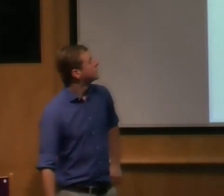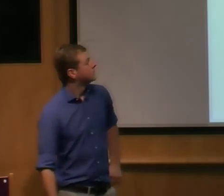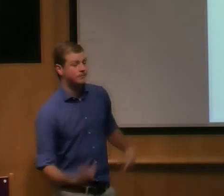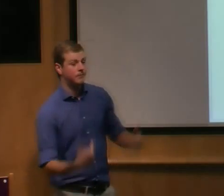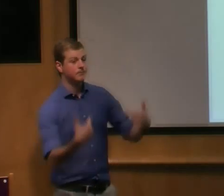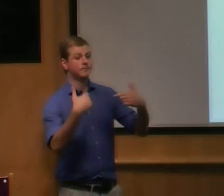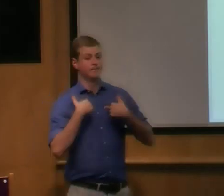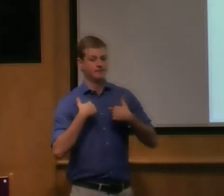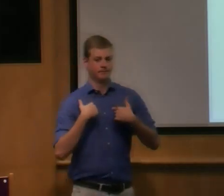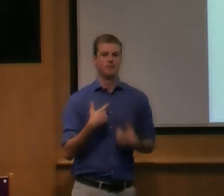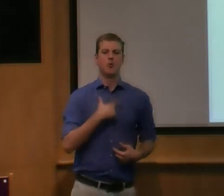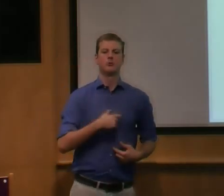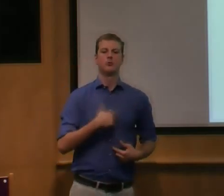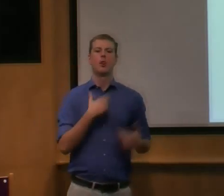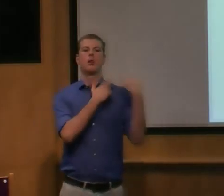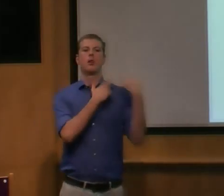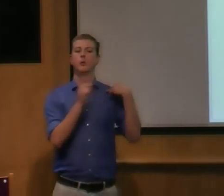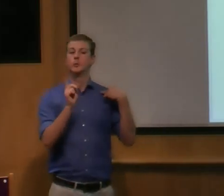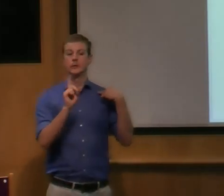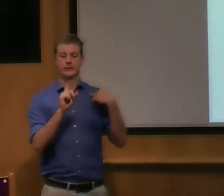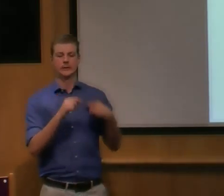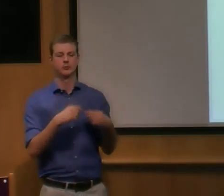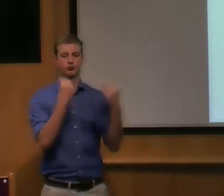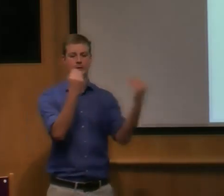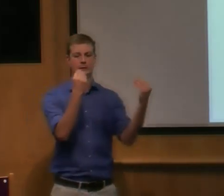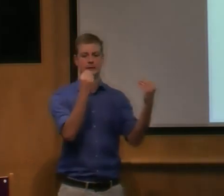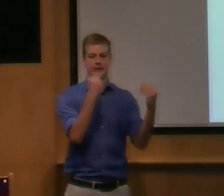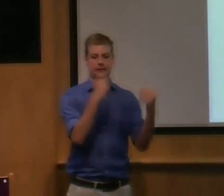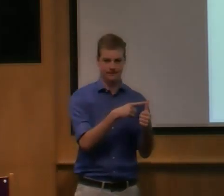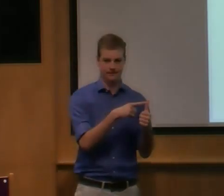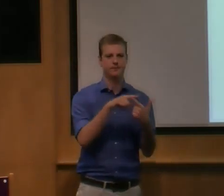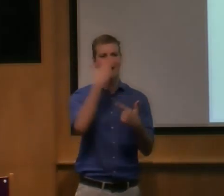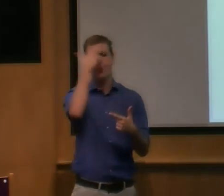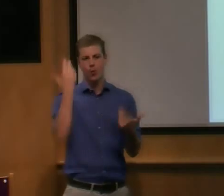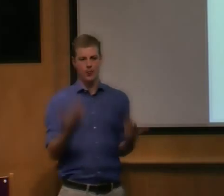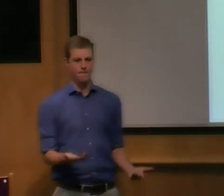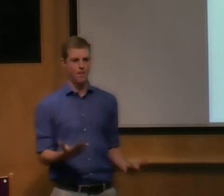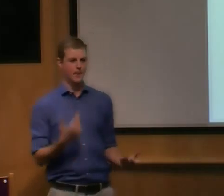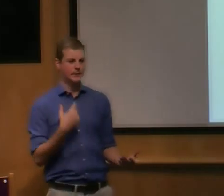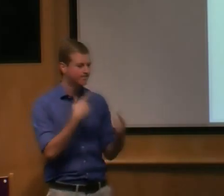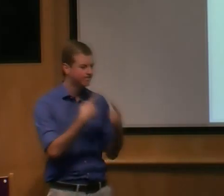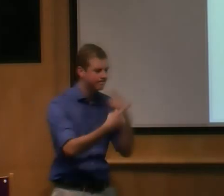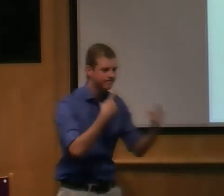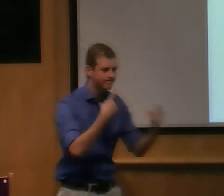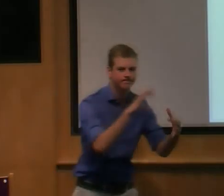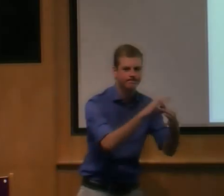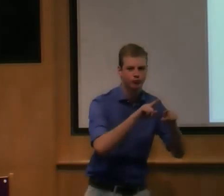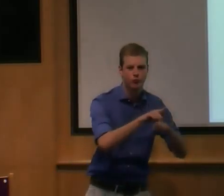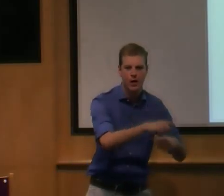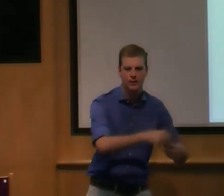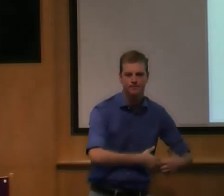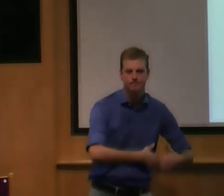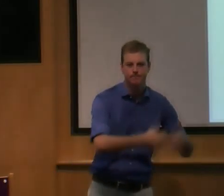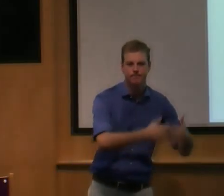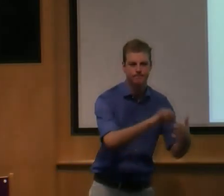UCLan and in Wolverhampton as well. Now, I'm personally responsible for Greece and Lithuania. I'm trying